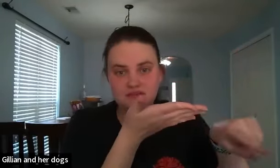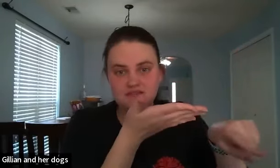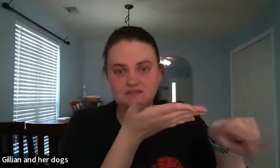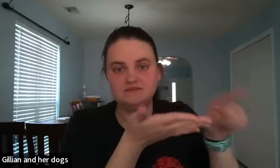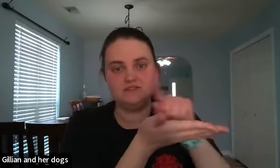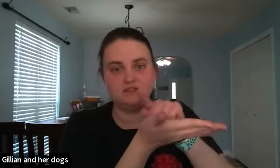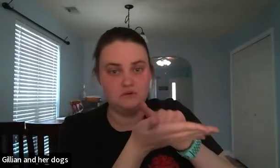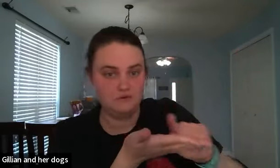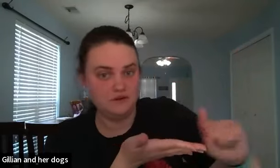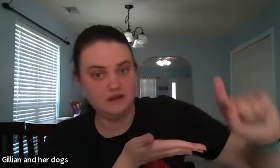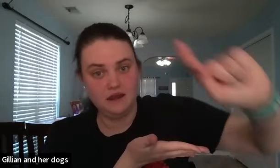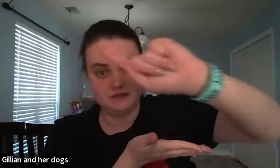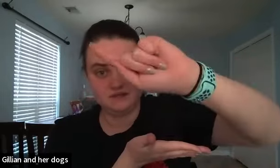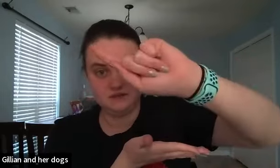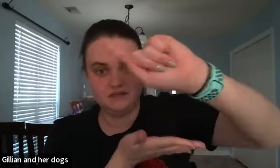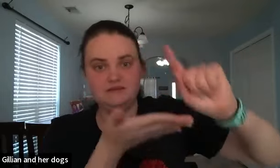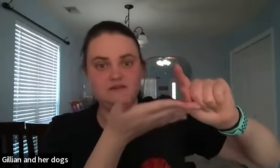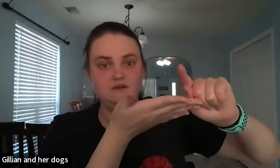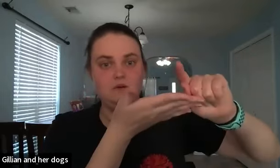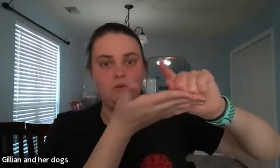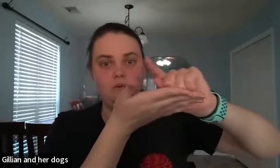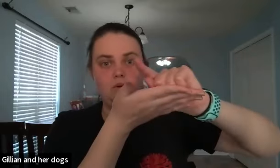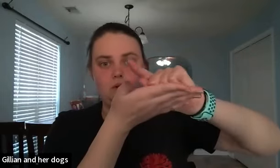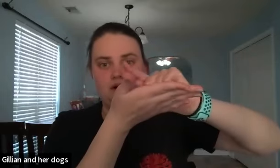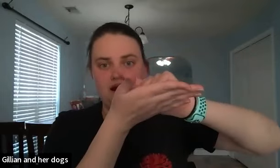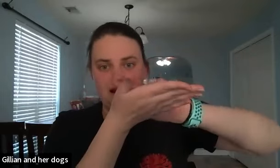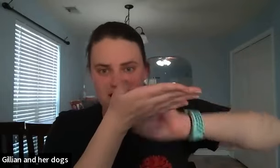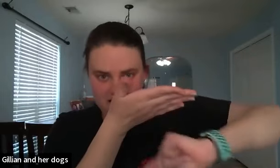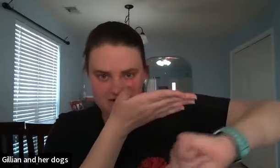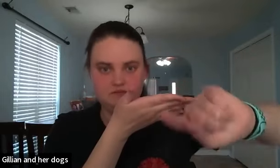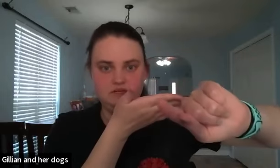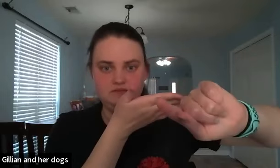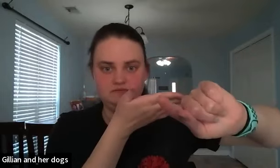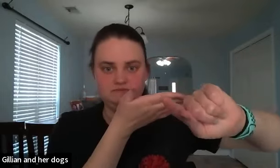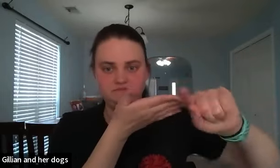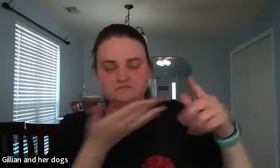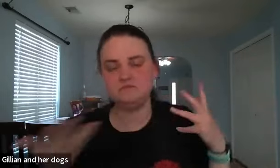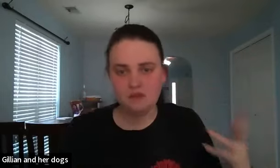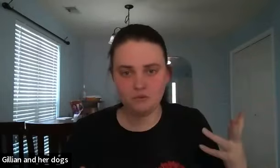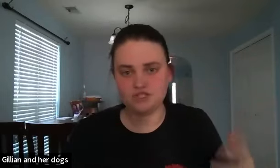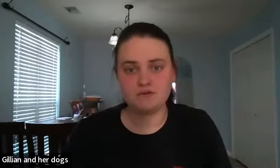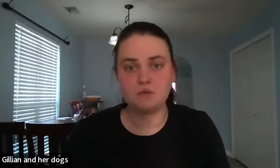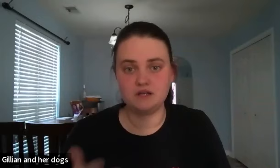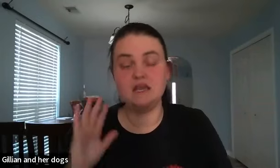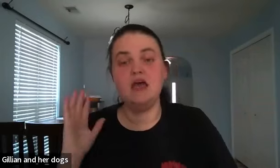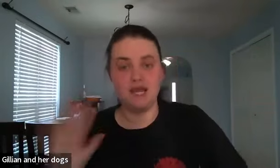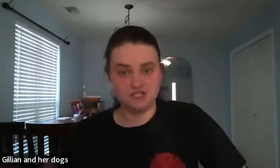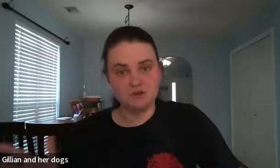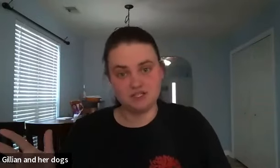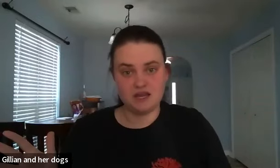these. So next week or next week. Whichever works. I just wanted you guys to